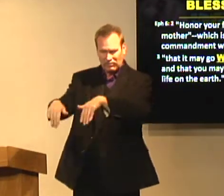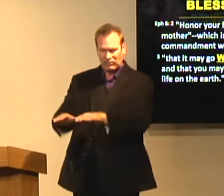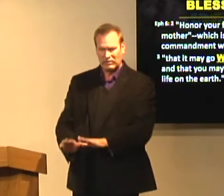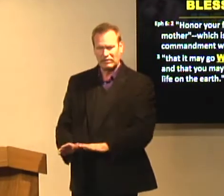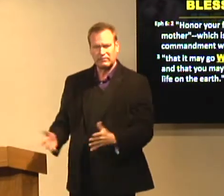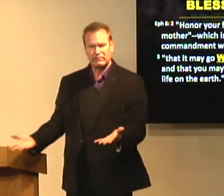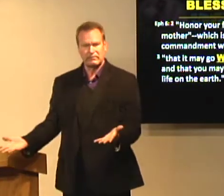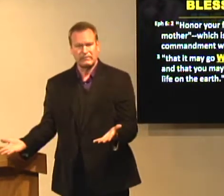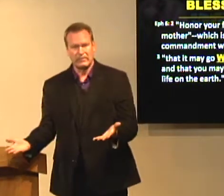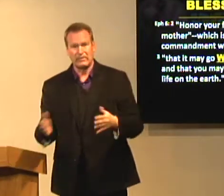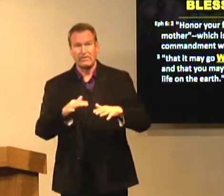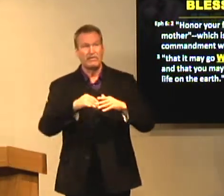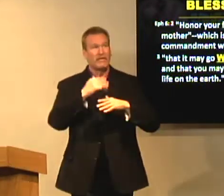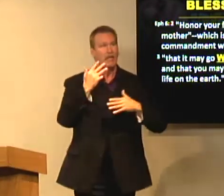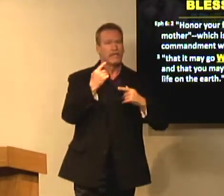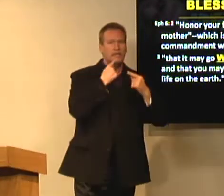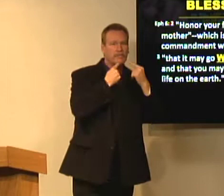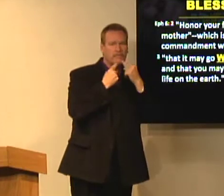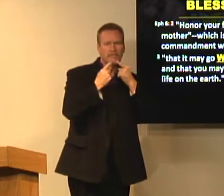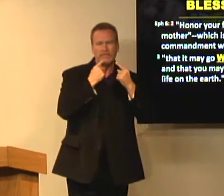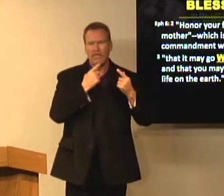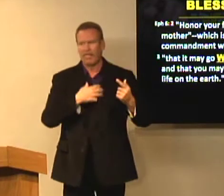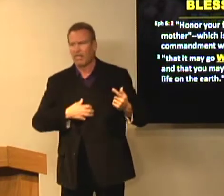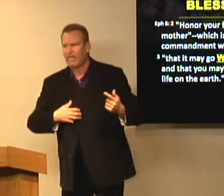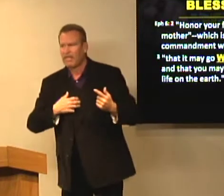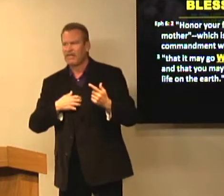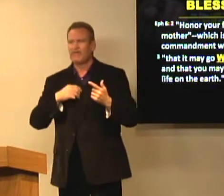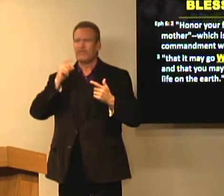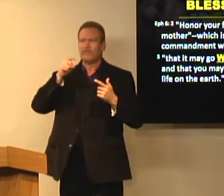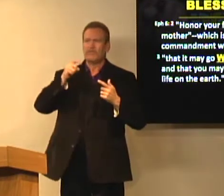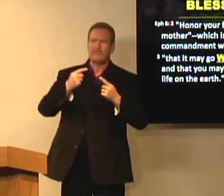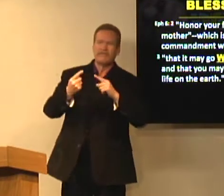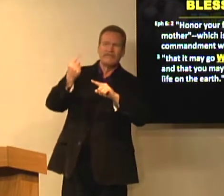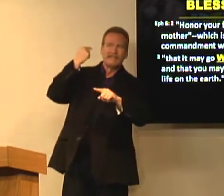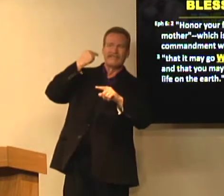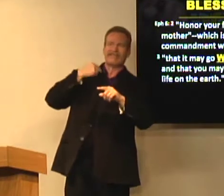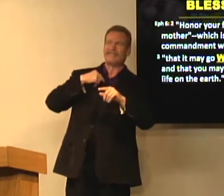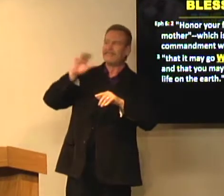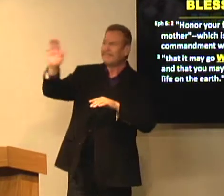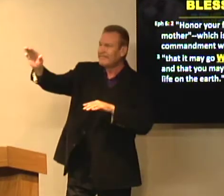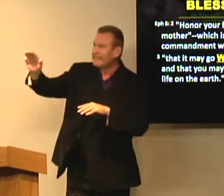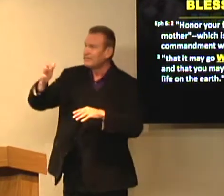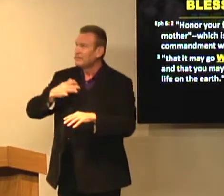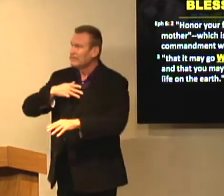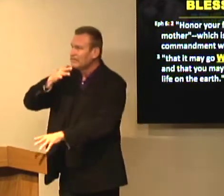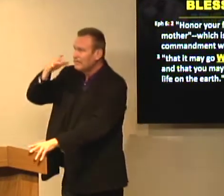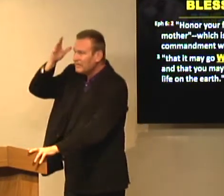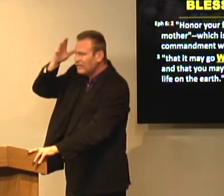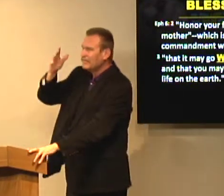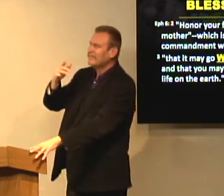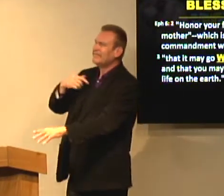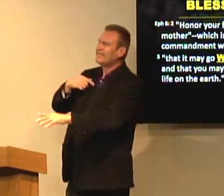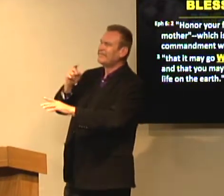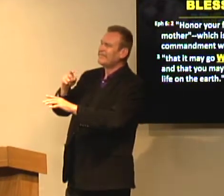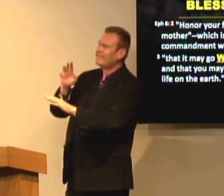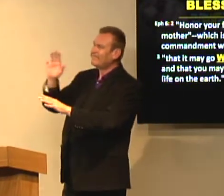been lost. Their parents are dead and buried. And now they have a lot of bitterness and disappointments, and I've counseled a lot of people who are like, oh,